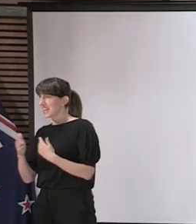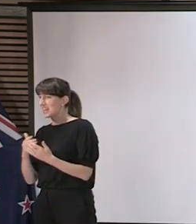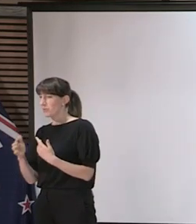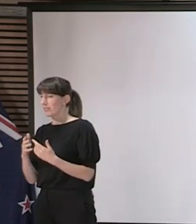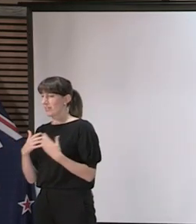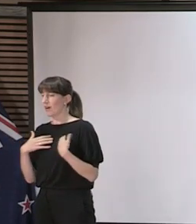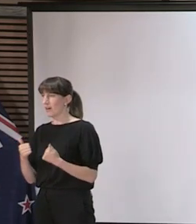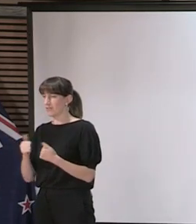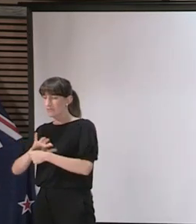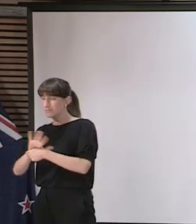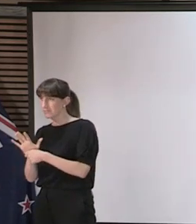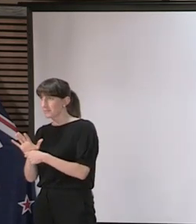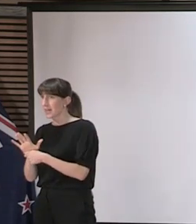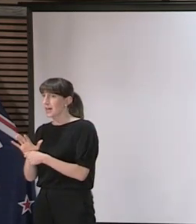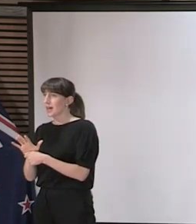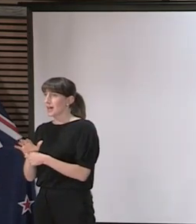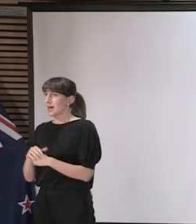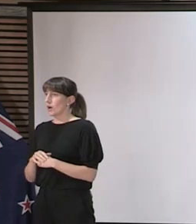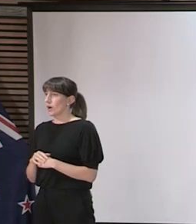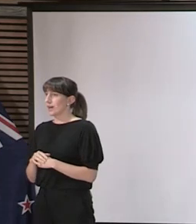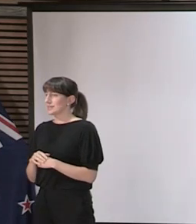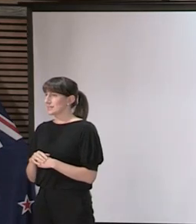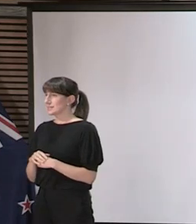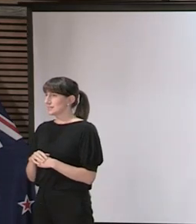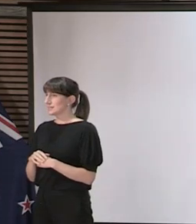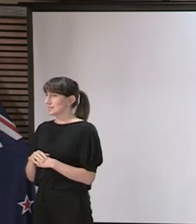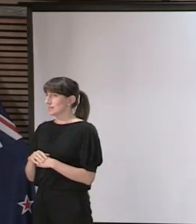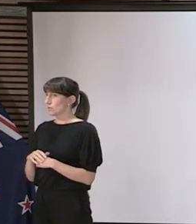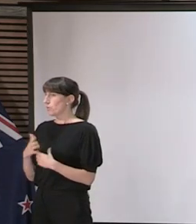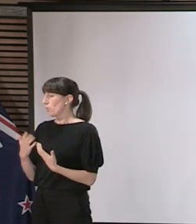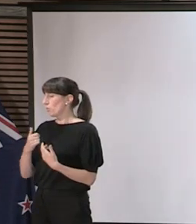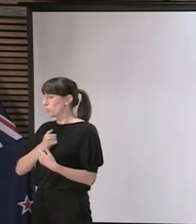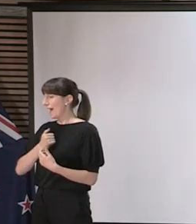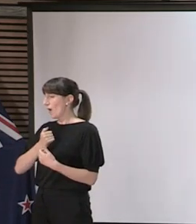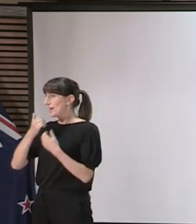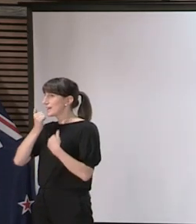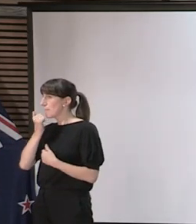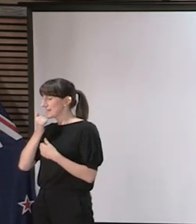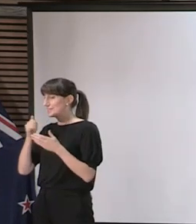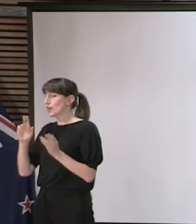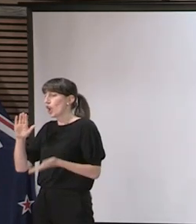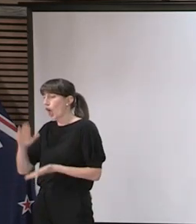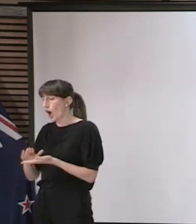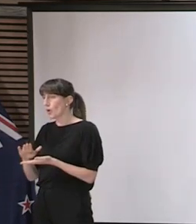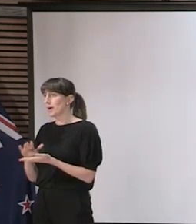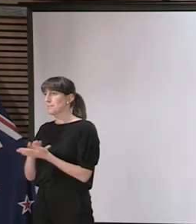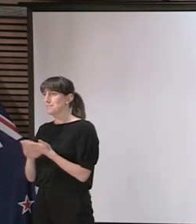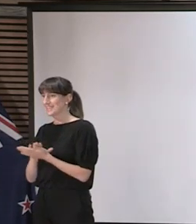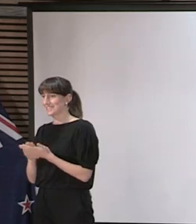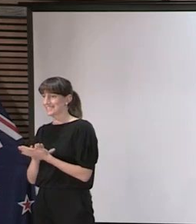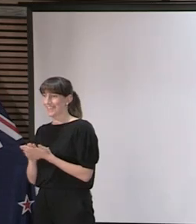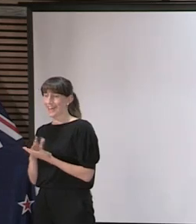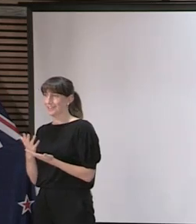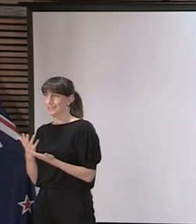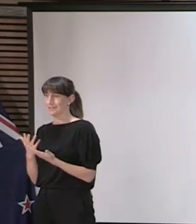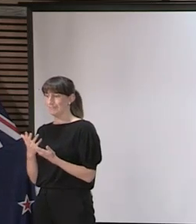number of cases, but low hospitalisation rates. And so people have been able to be treated, including in ICU, in the most part